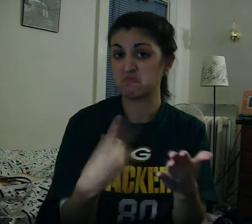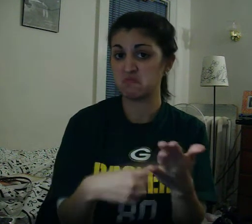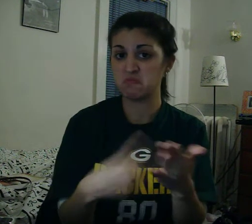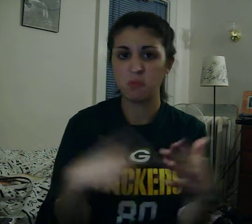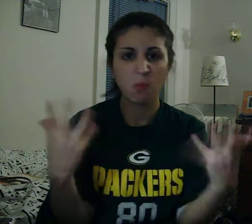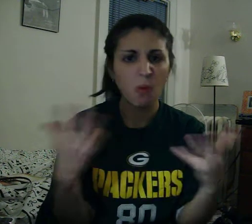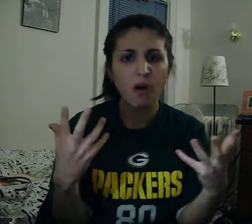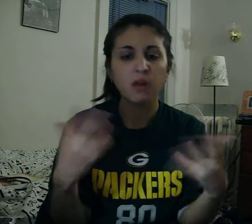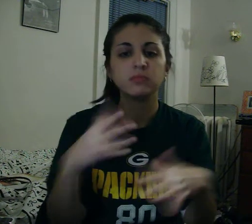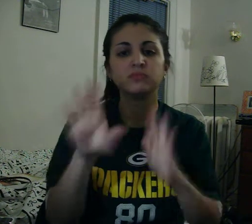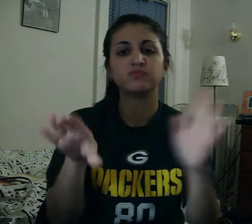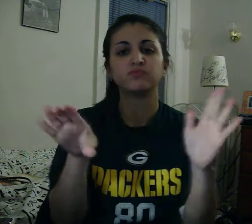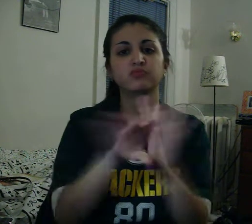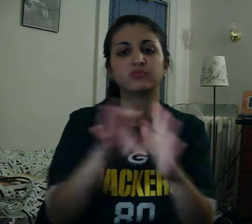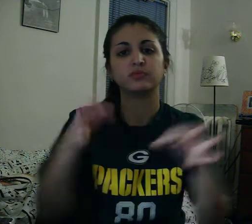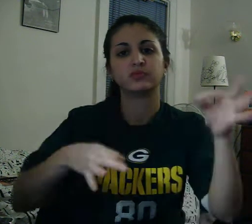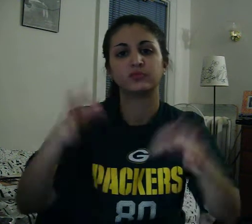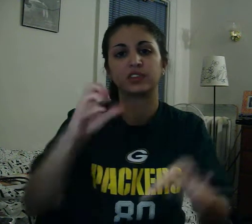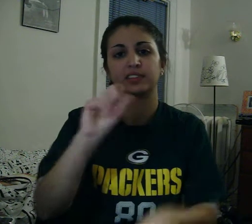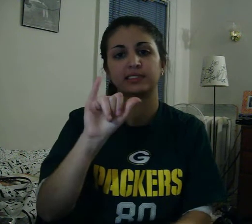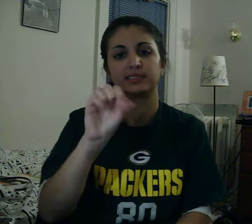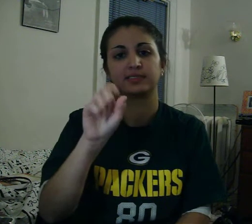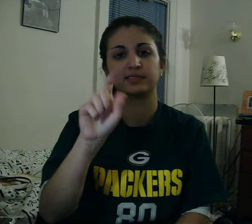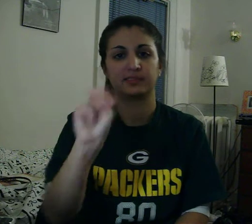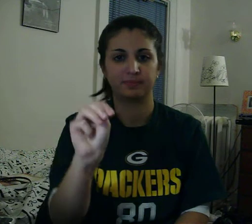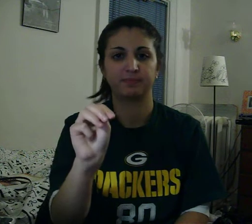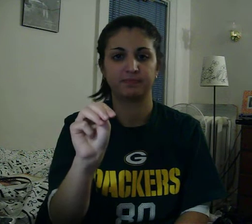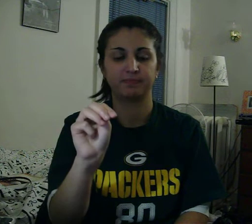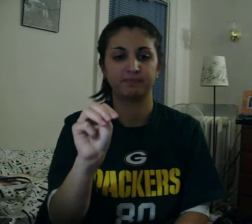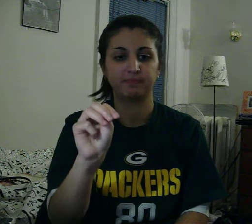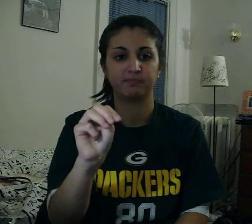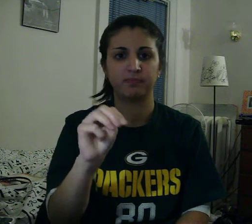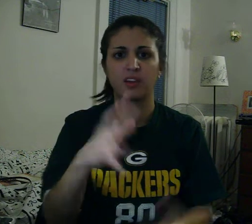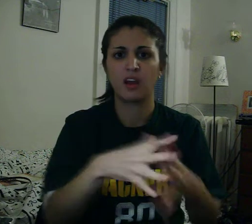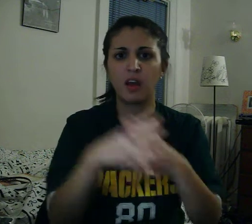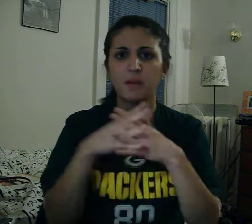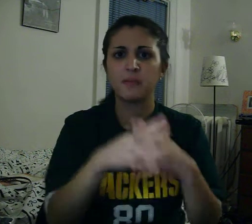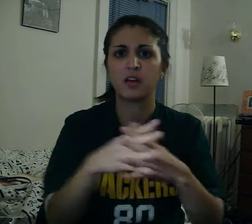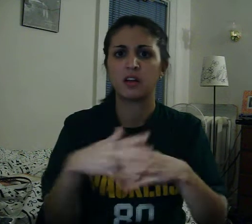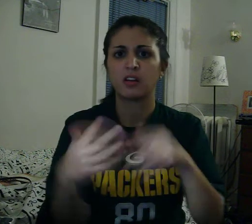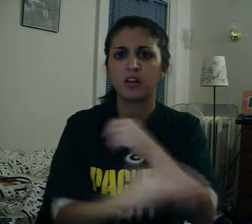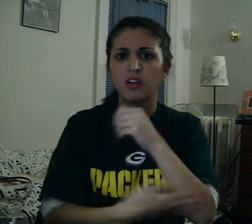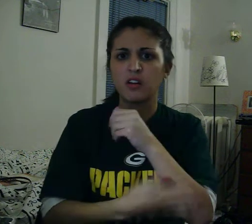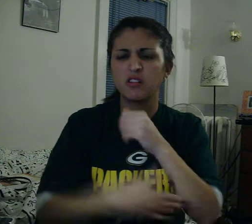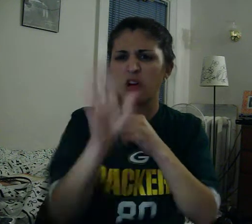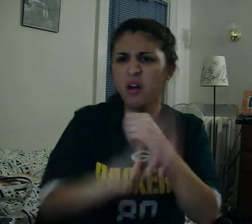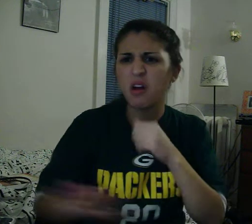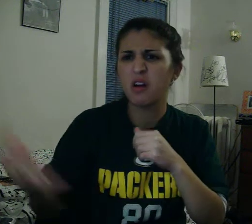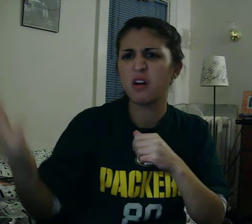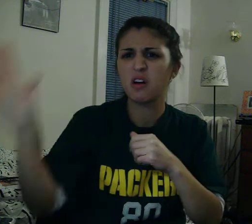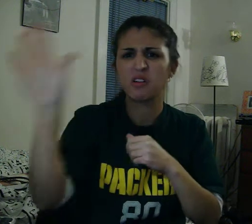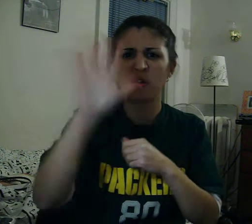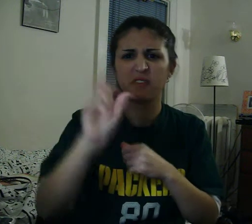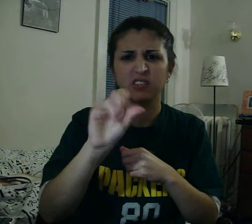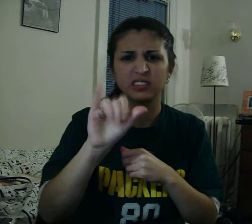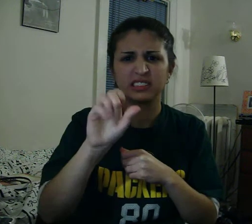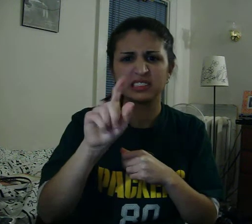are somewhat different, but all achieve the same purpose. There are basically four parts of the criminal